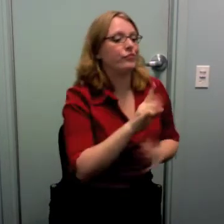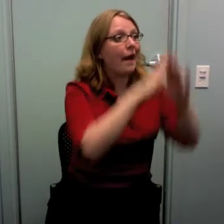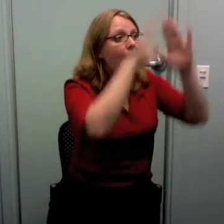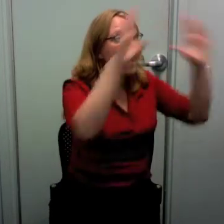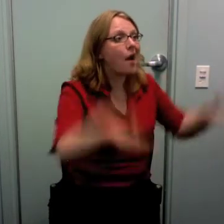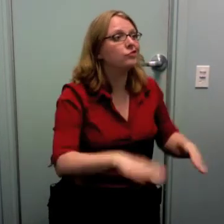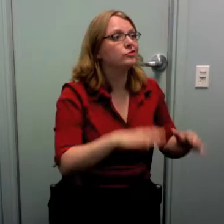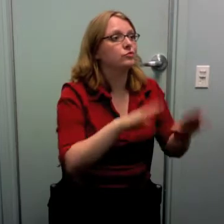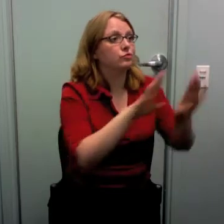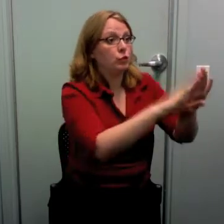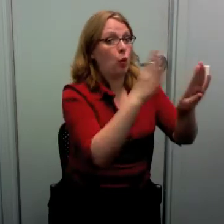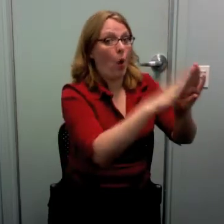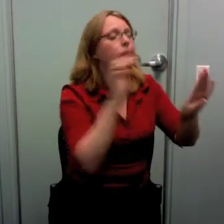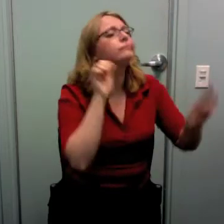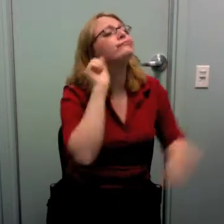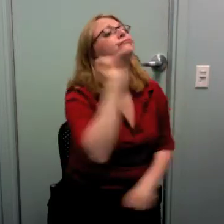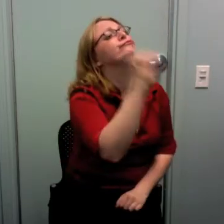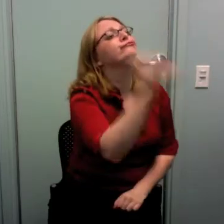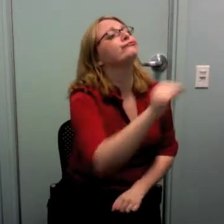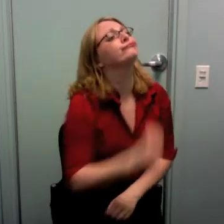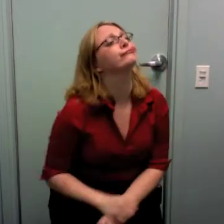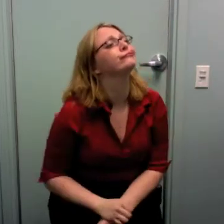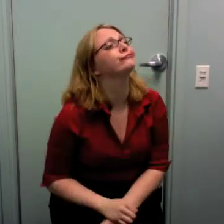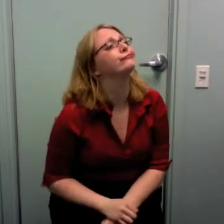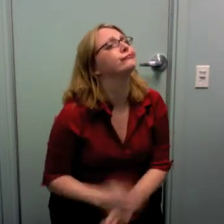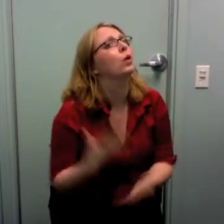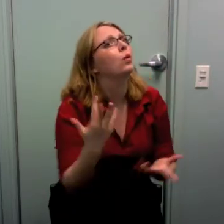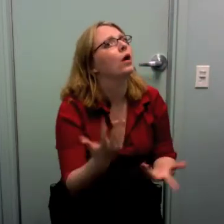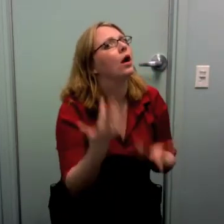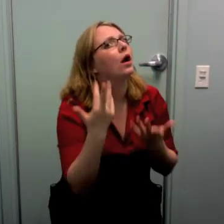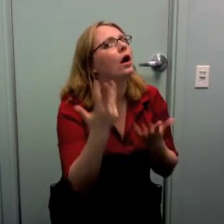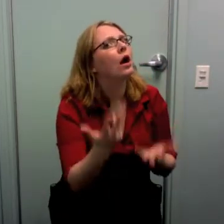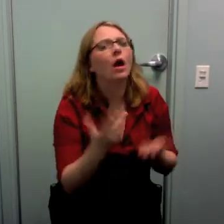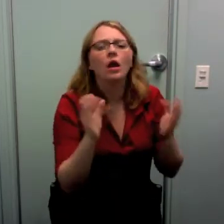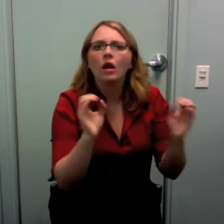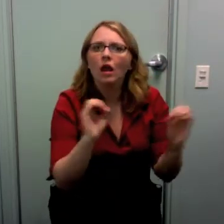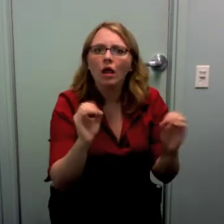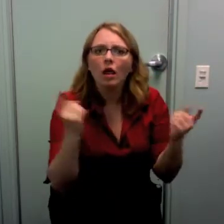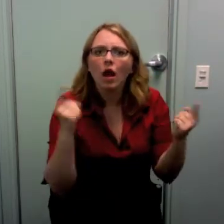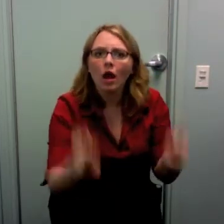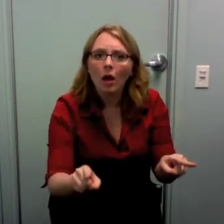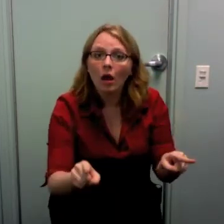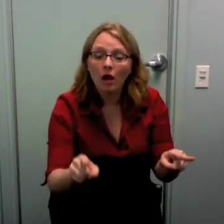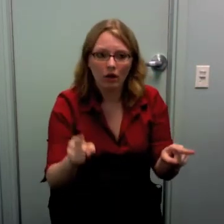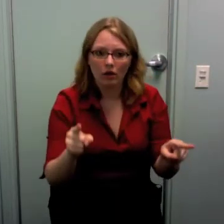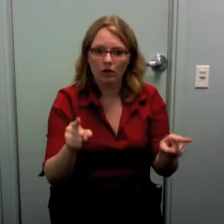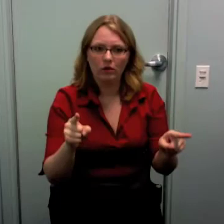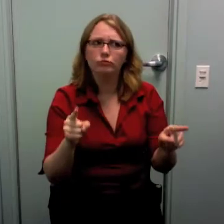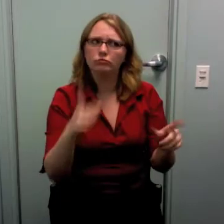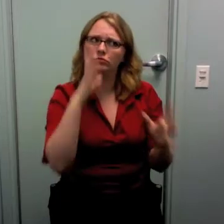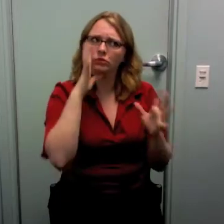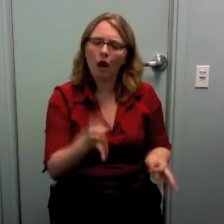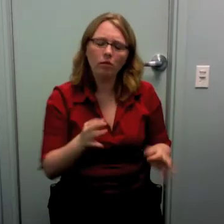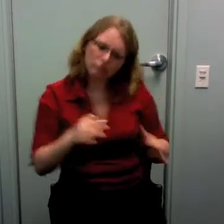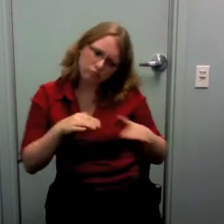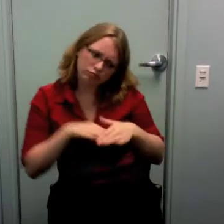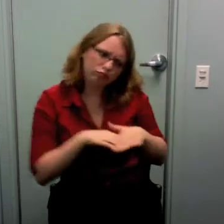answered. After a while she looked through the window and saw the porridge on the table that the 3 bears had made for